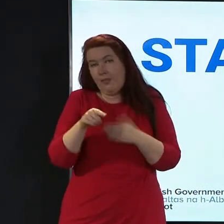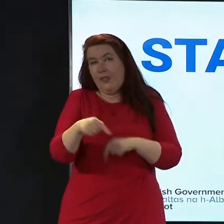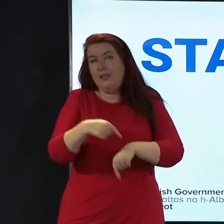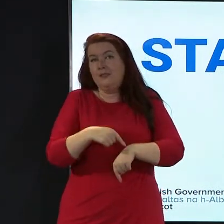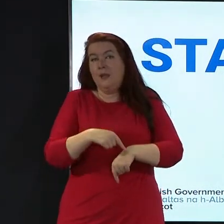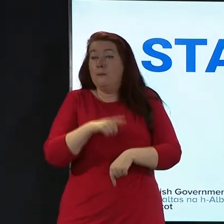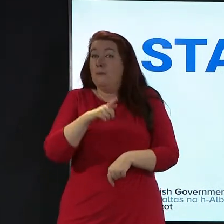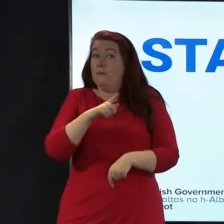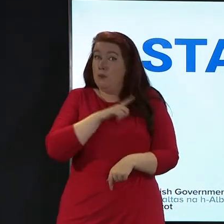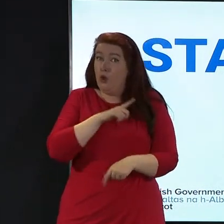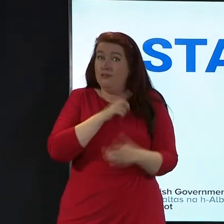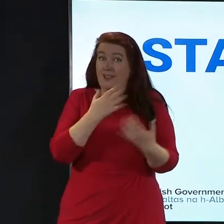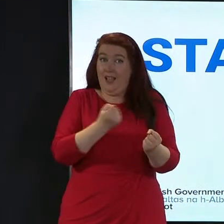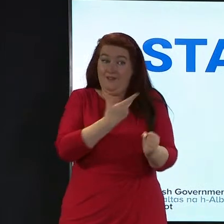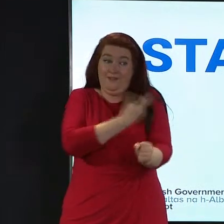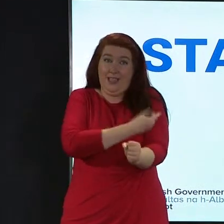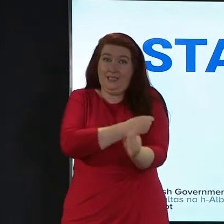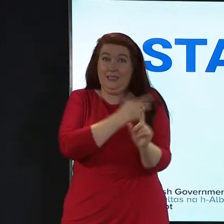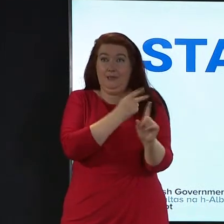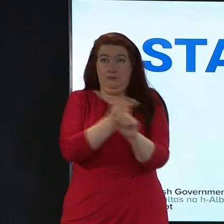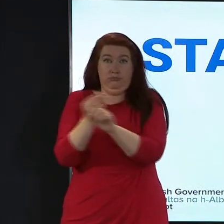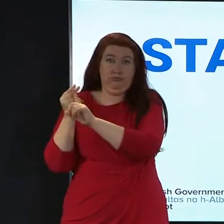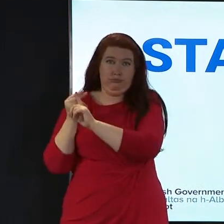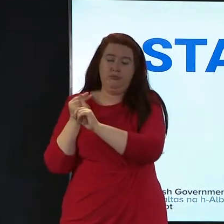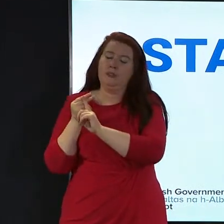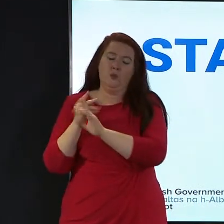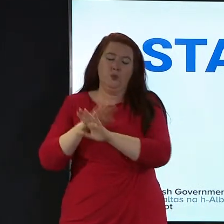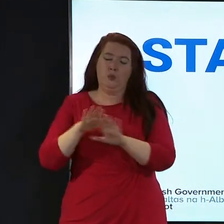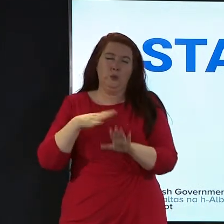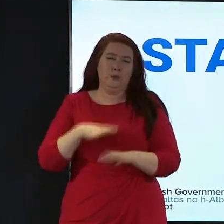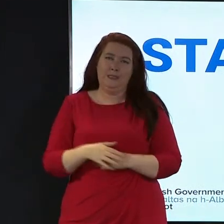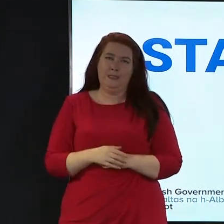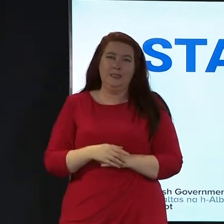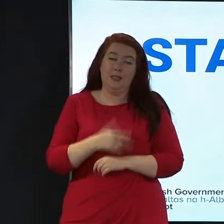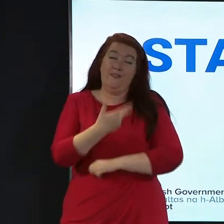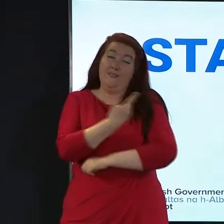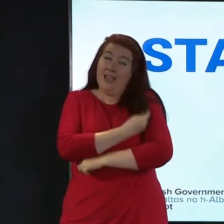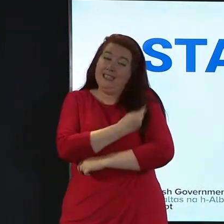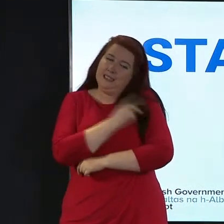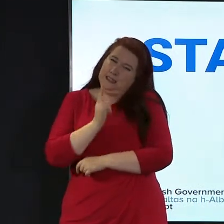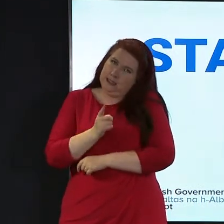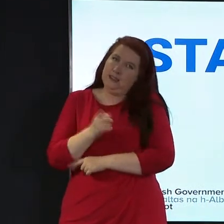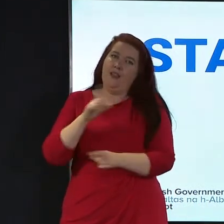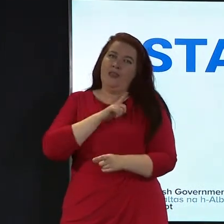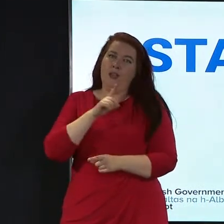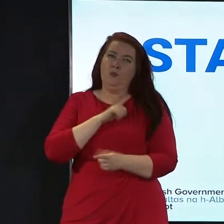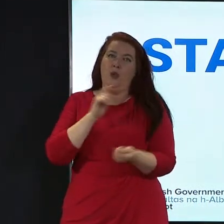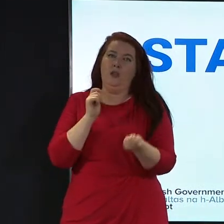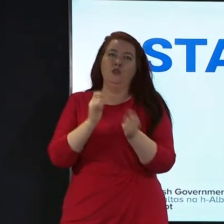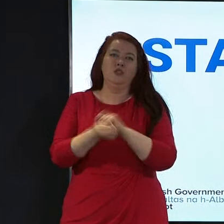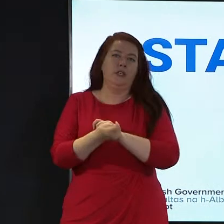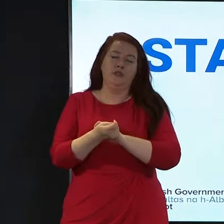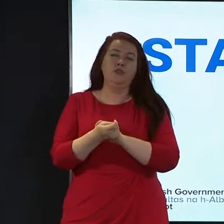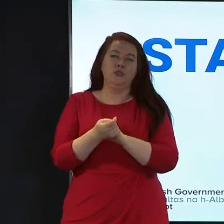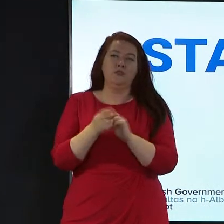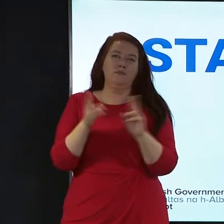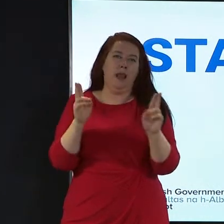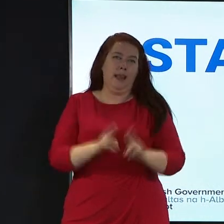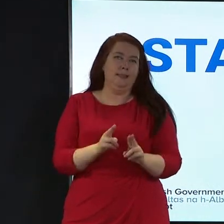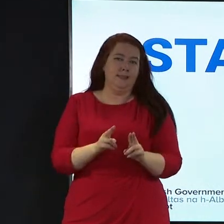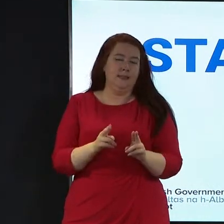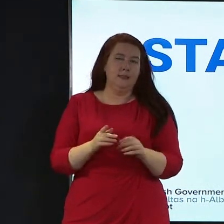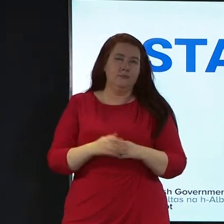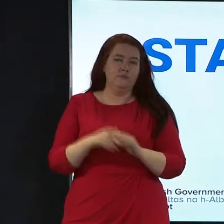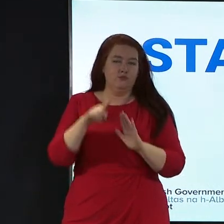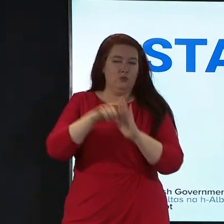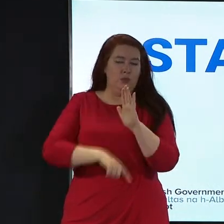of vaccination, it's not. And vaccination is what is changing this. I, right from